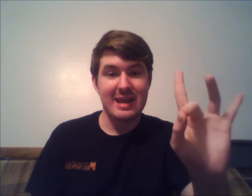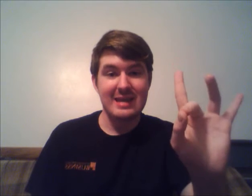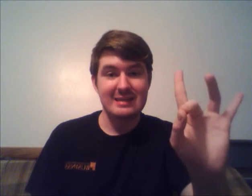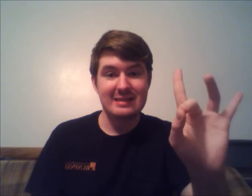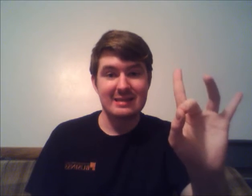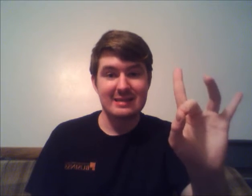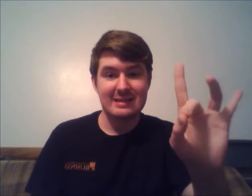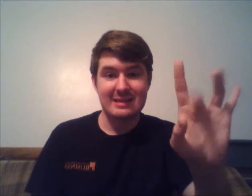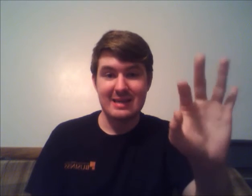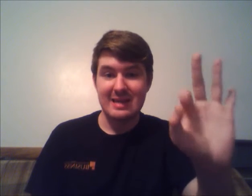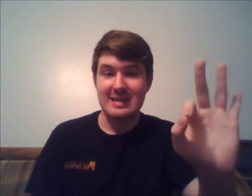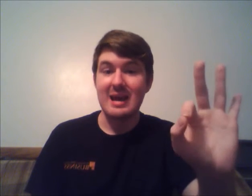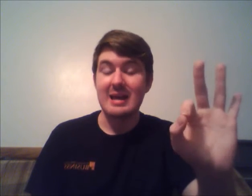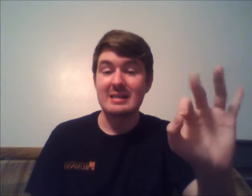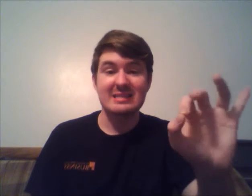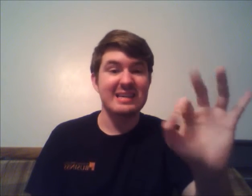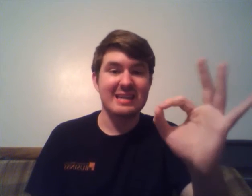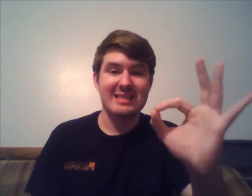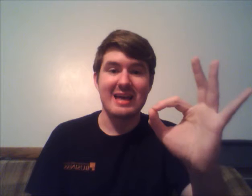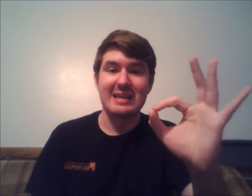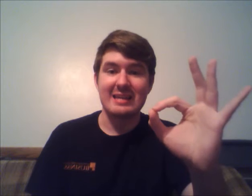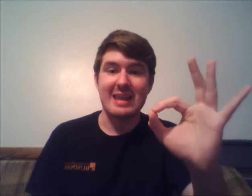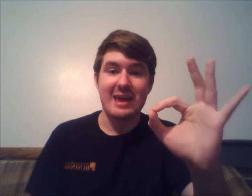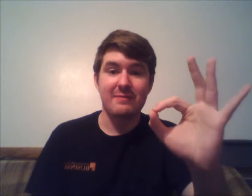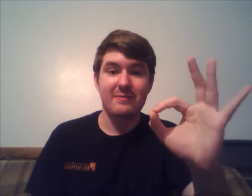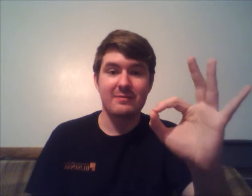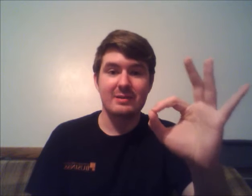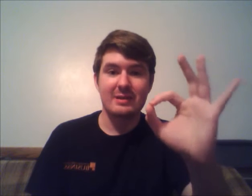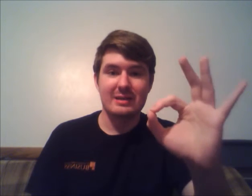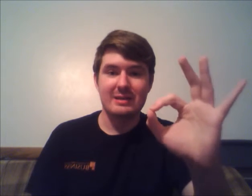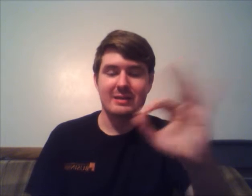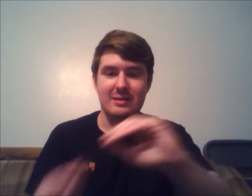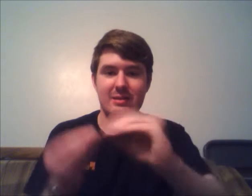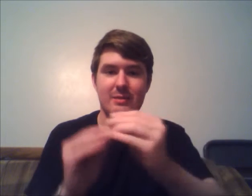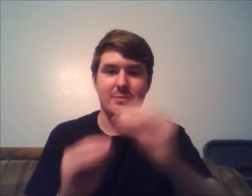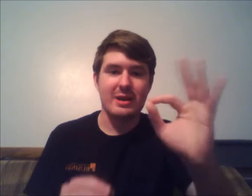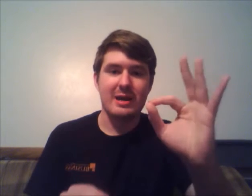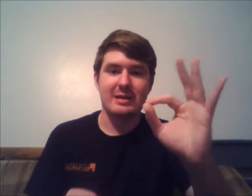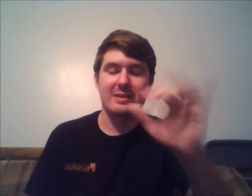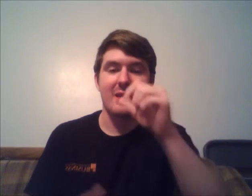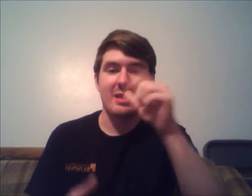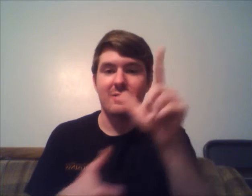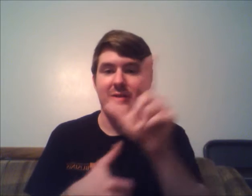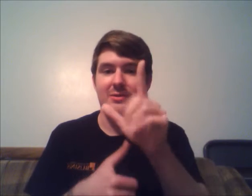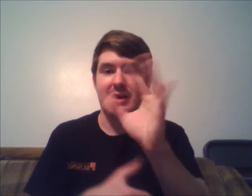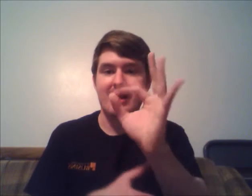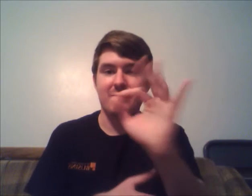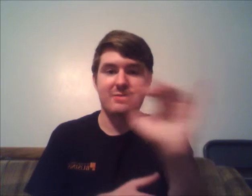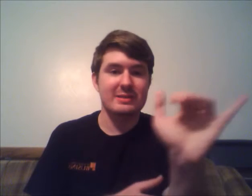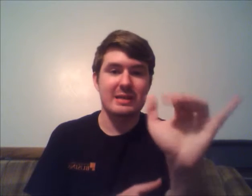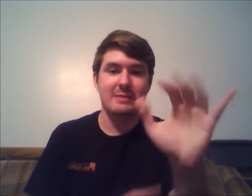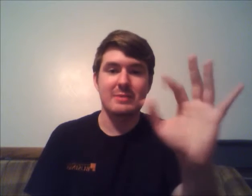8, 9. It's like 9 and F. The number 9 and the letter F are the same.